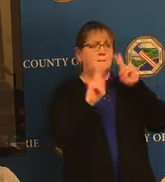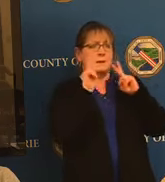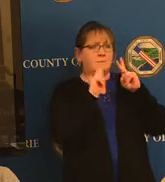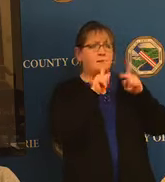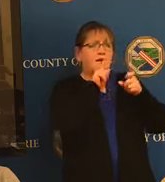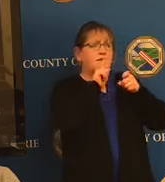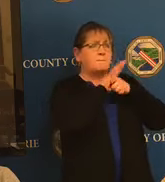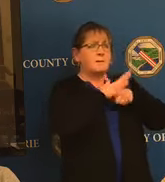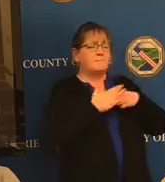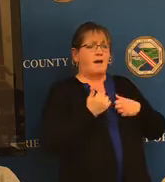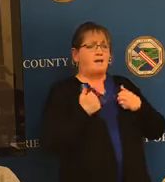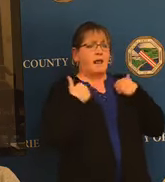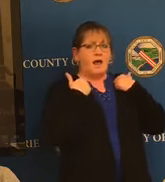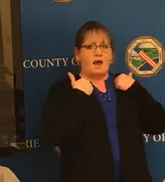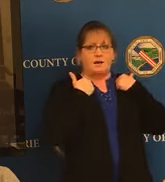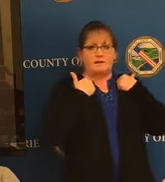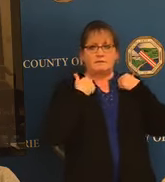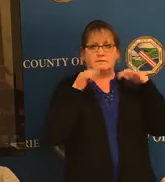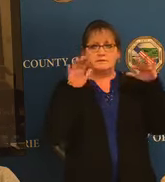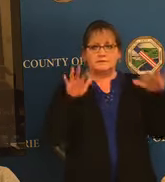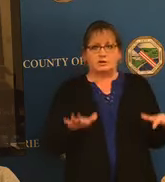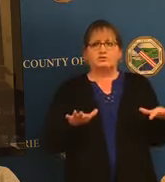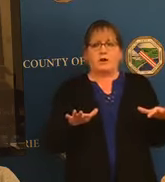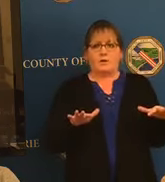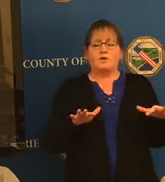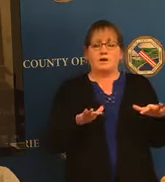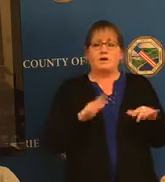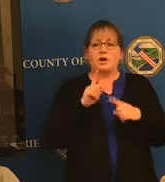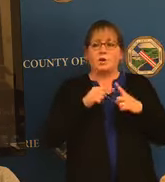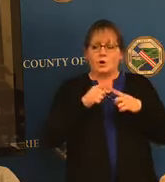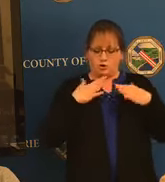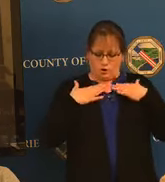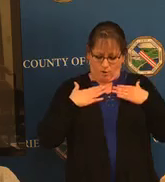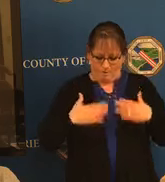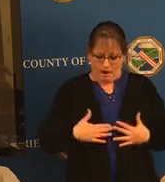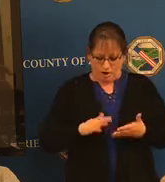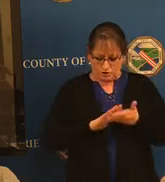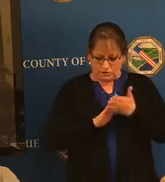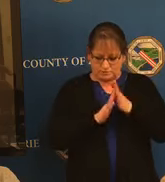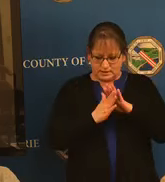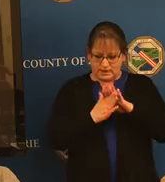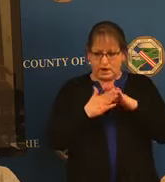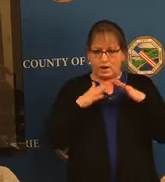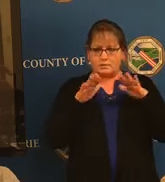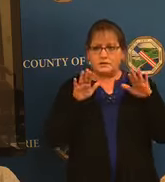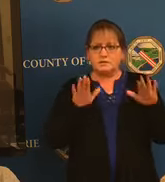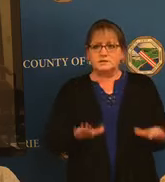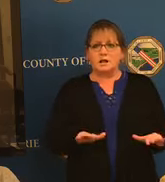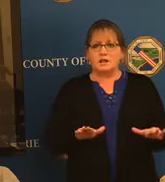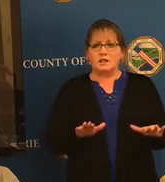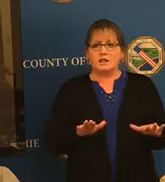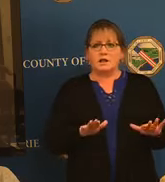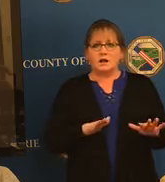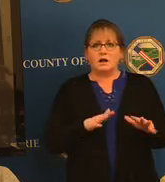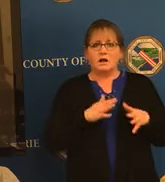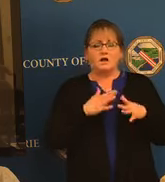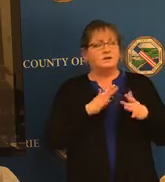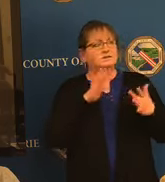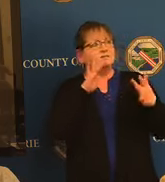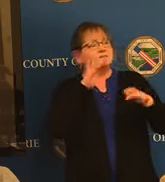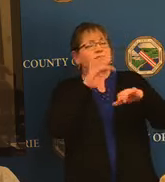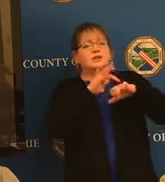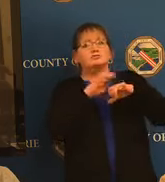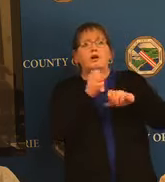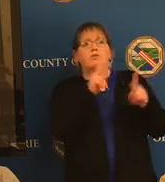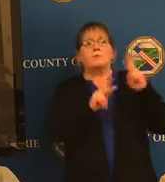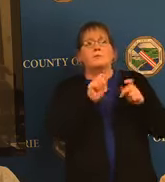commit your life. Center down. And when your body has become still, reach out with your heart.